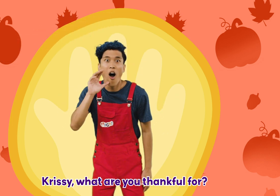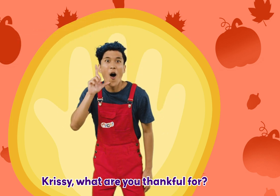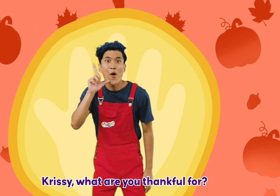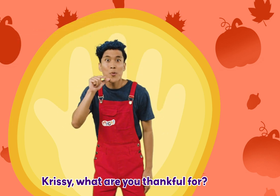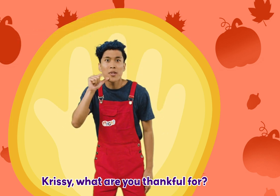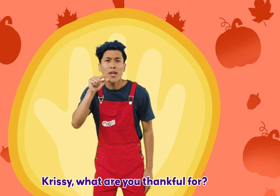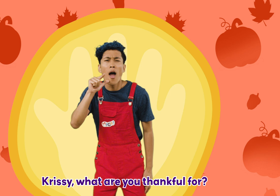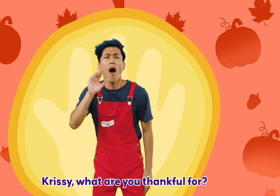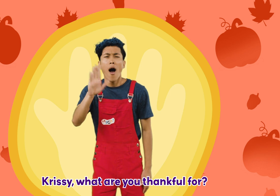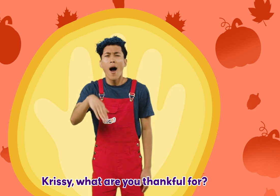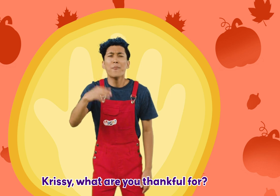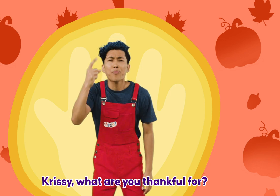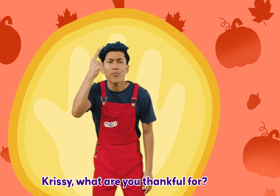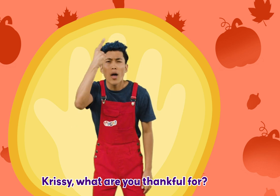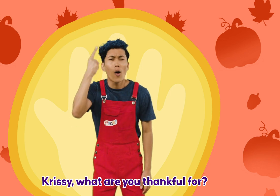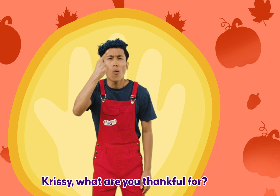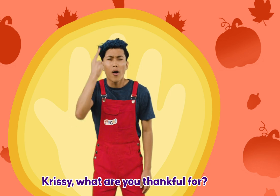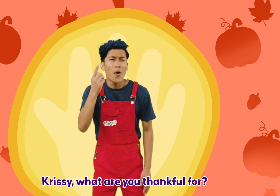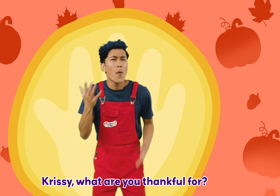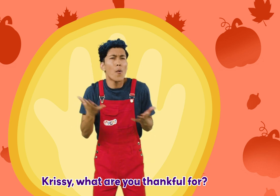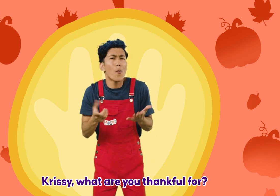Chrissy, what are you thankful for?